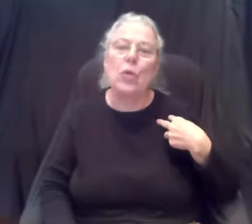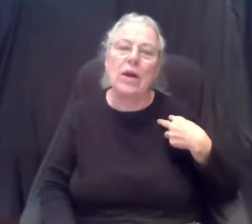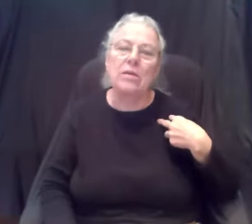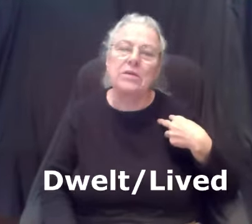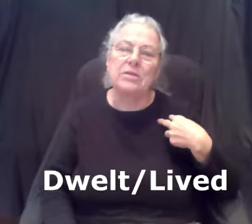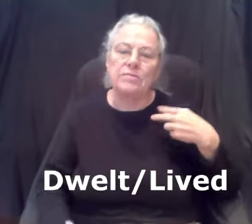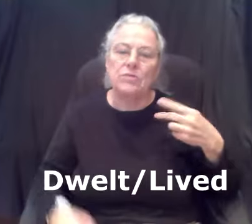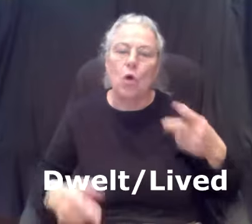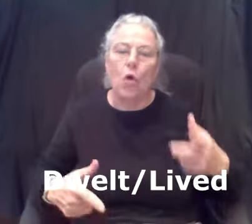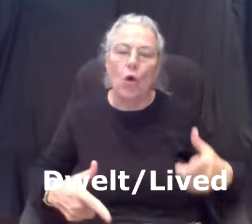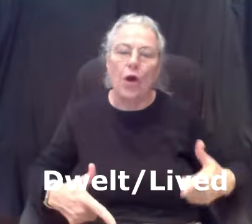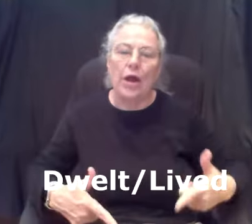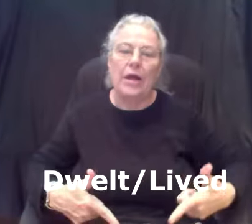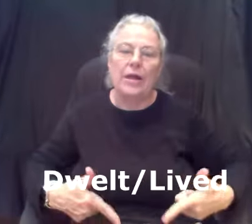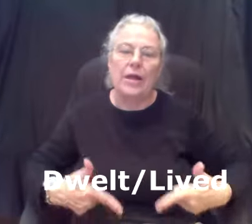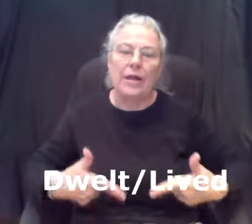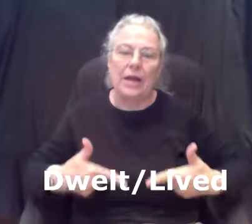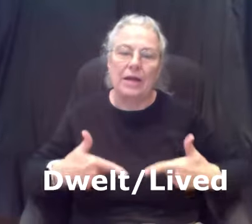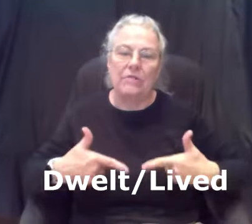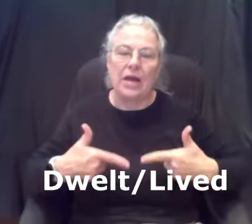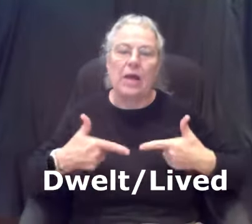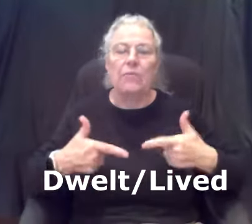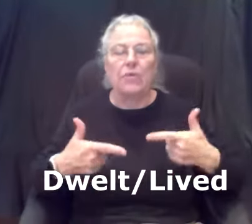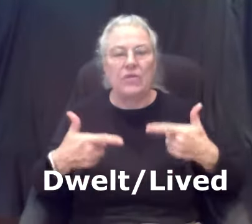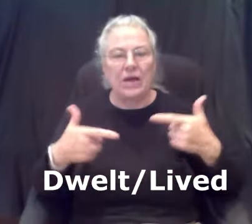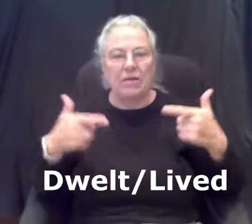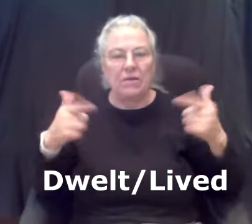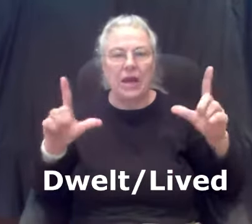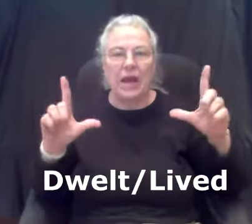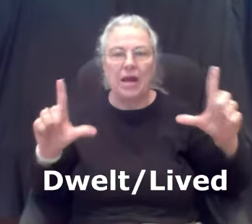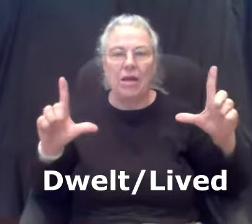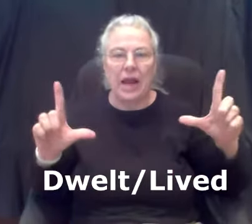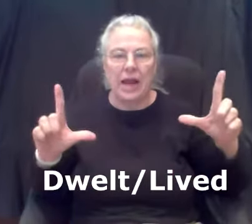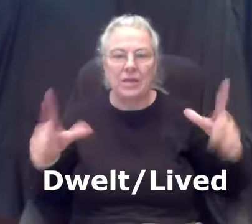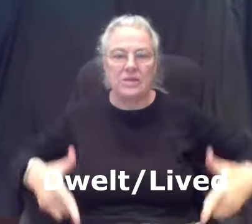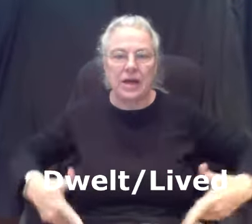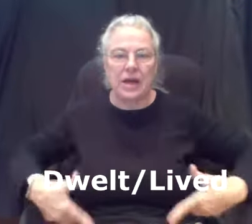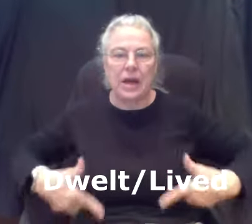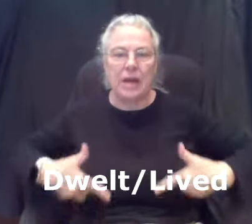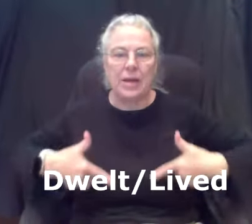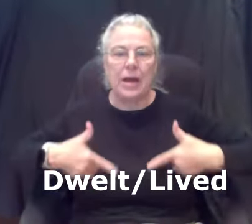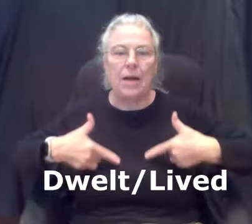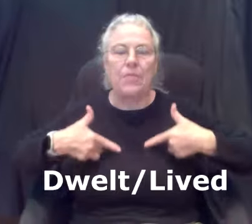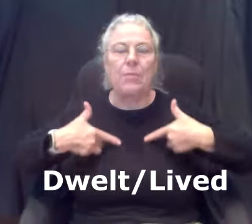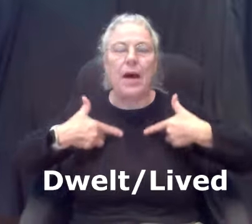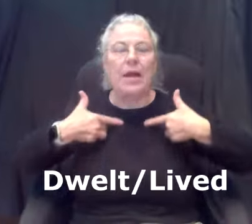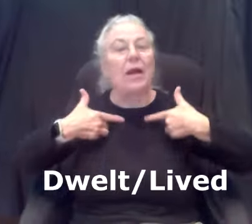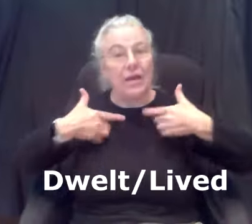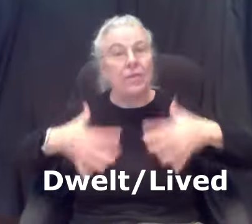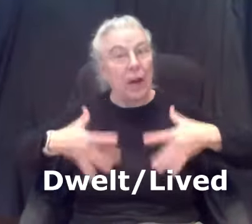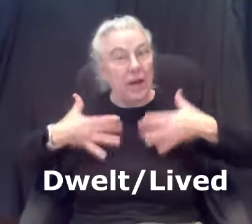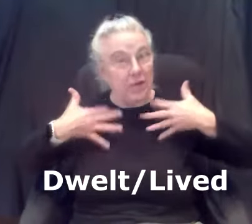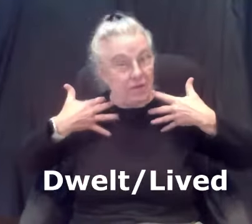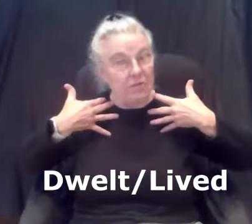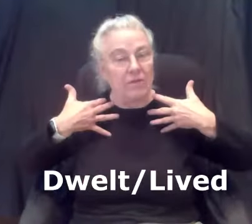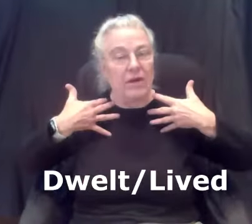Dwelt or lived. The L hands coming up the body like the blood